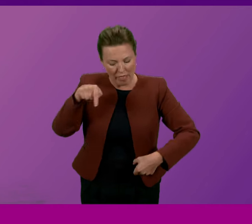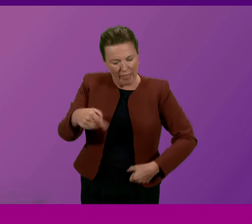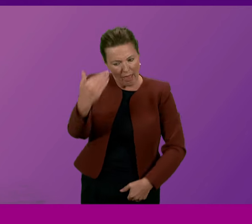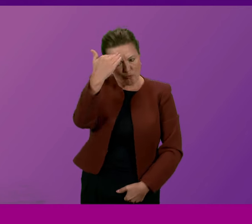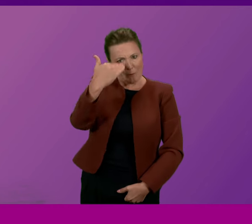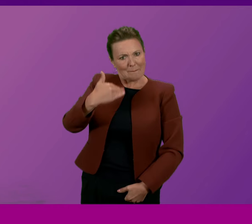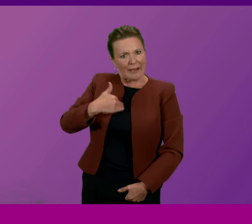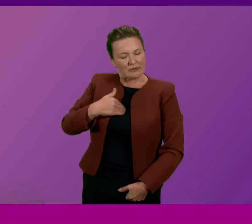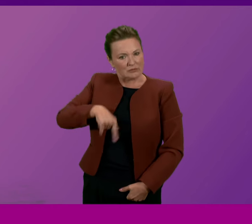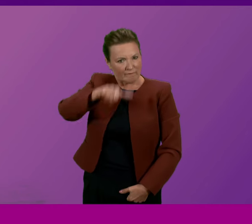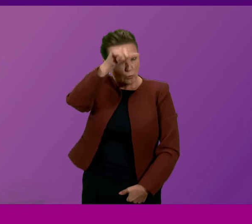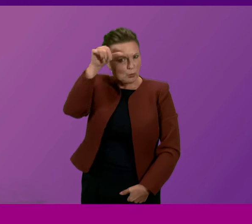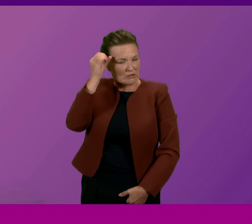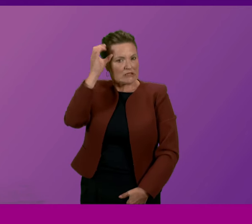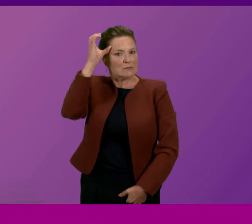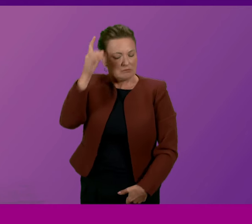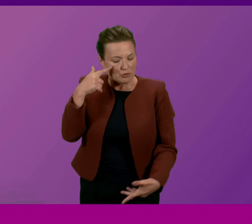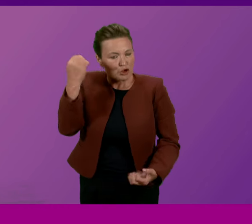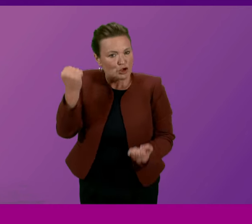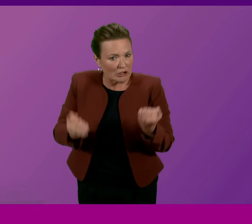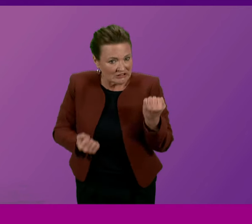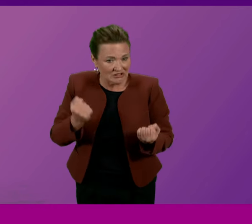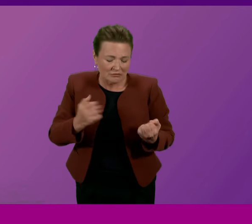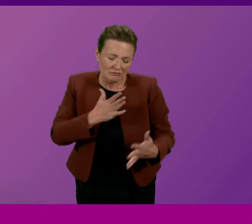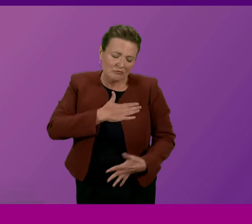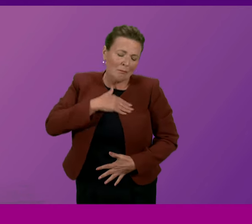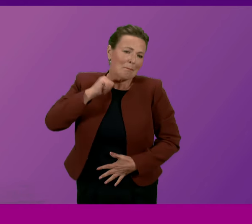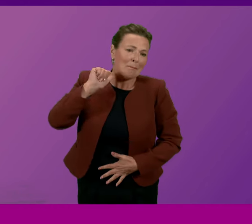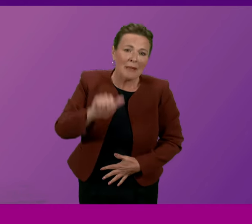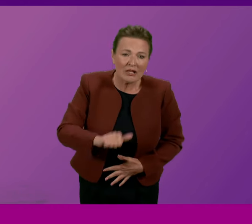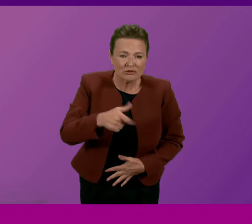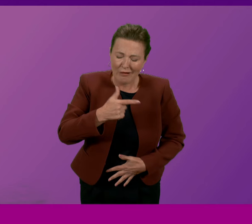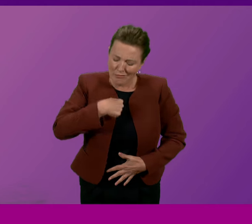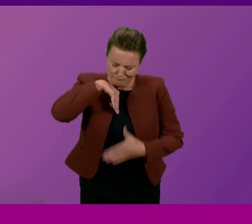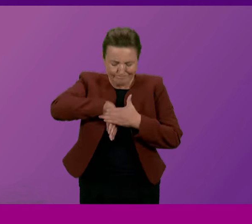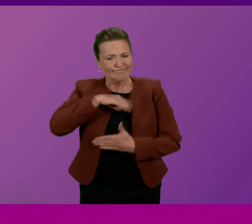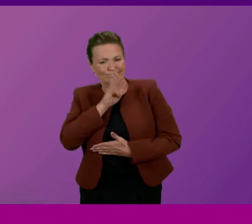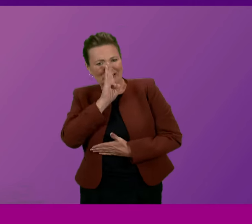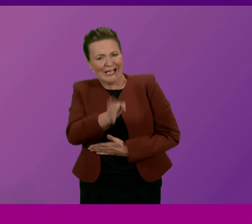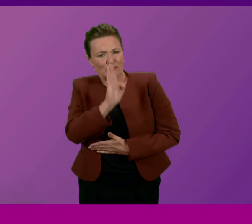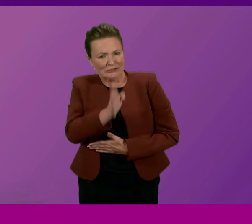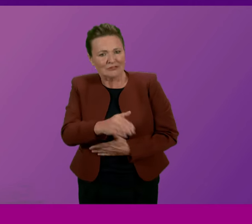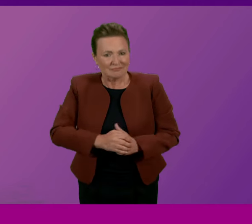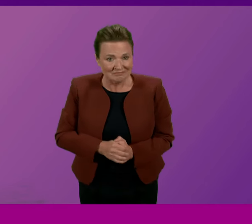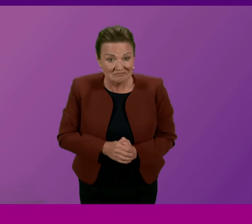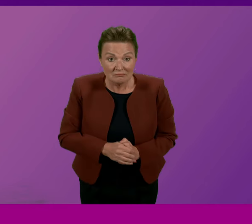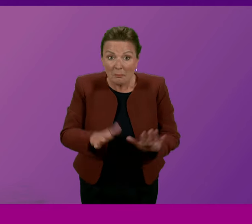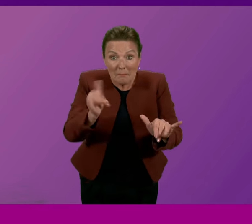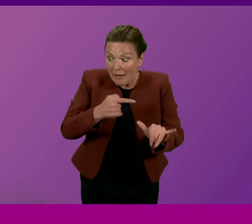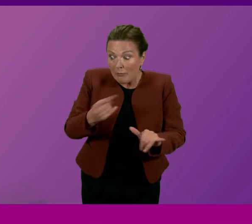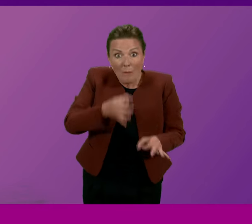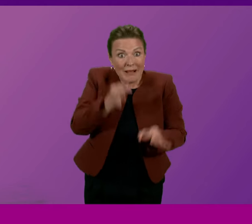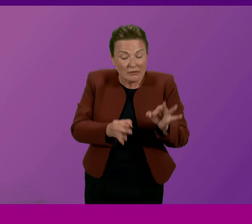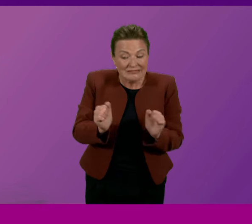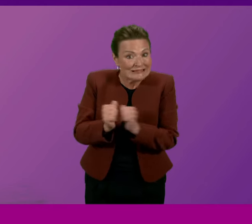reminders of wisdom, justice, compassion, and integrity. And whatever our disagreements across